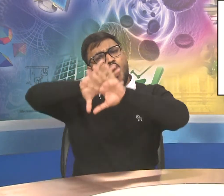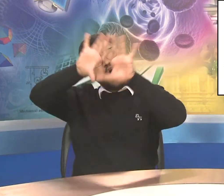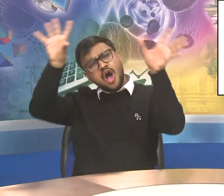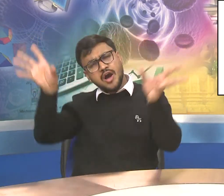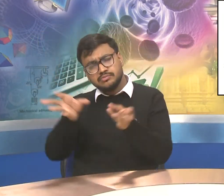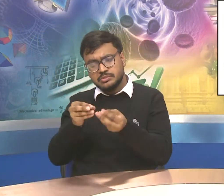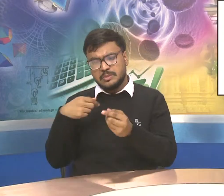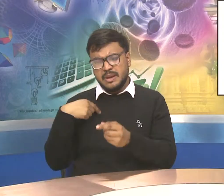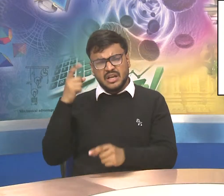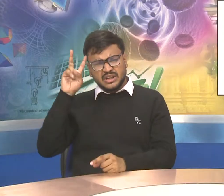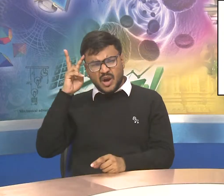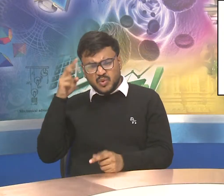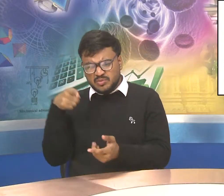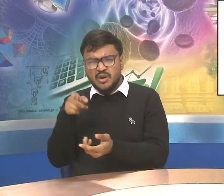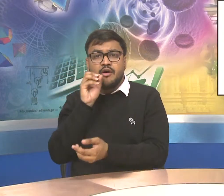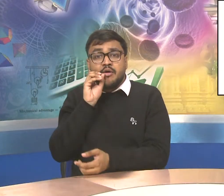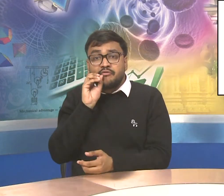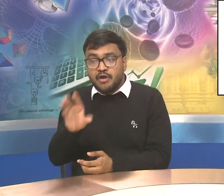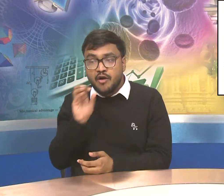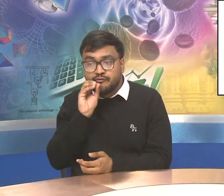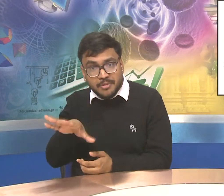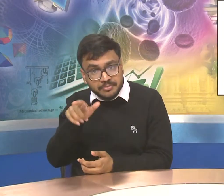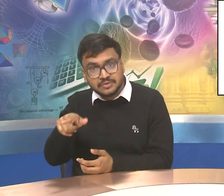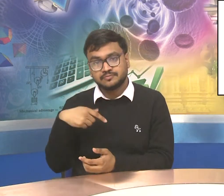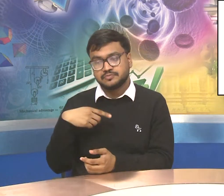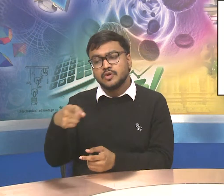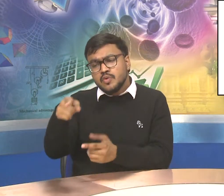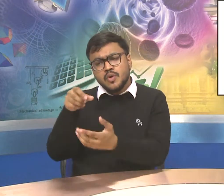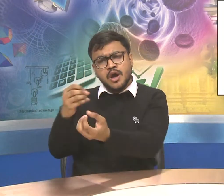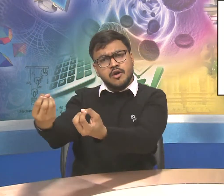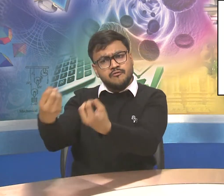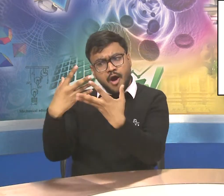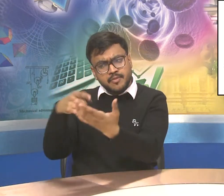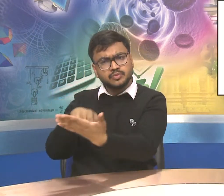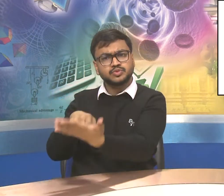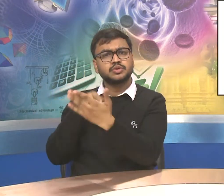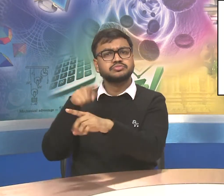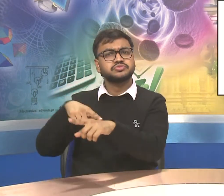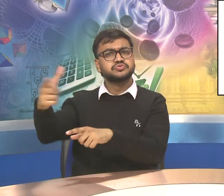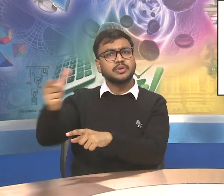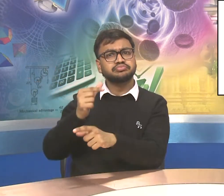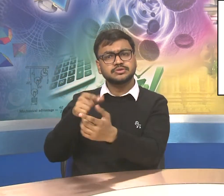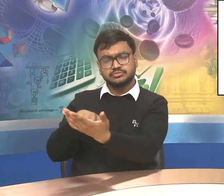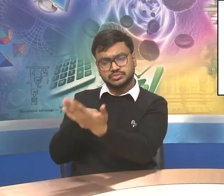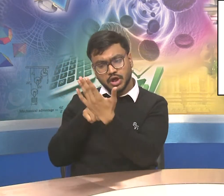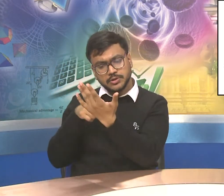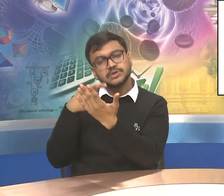But information services only emphasis on providing information.